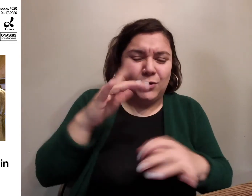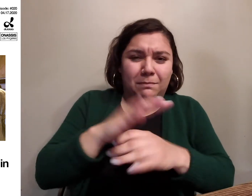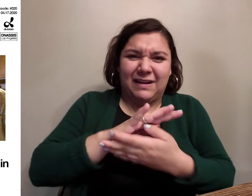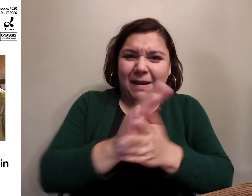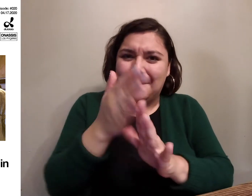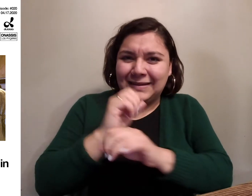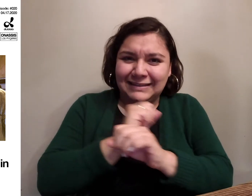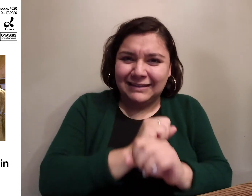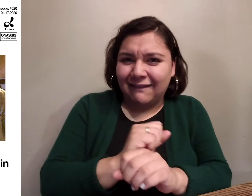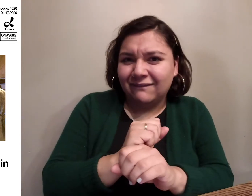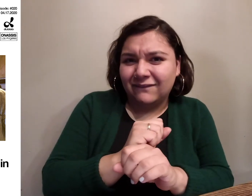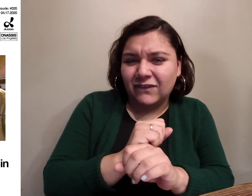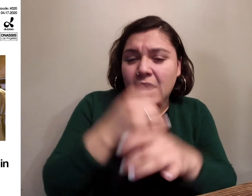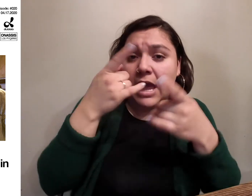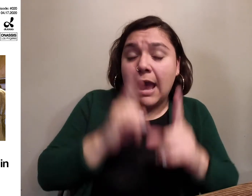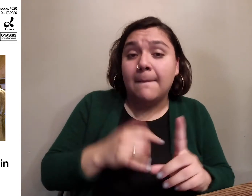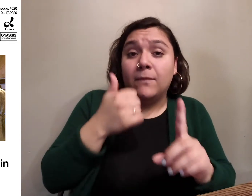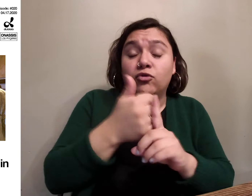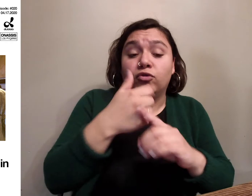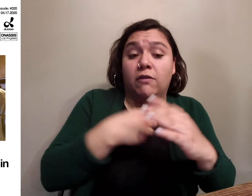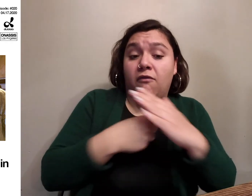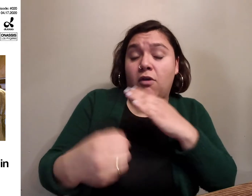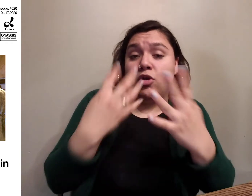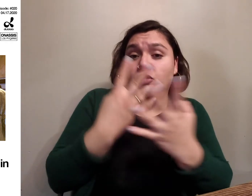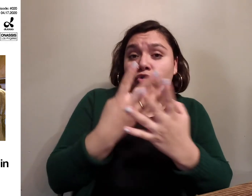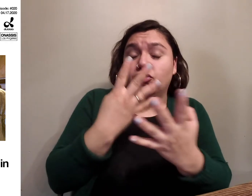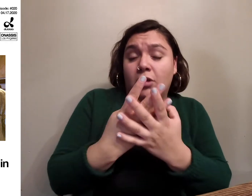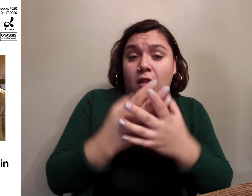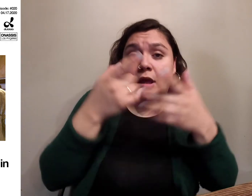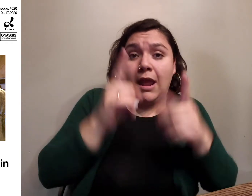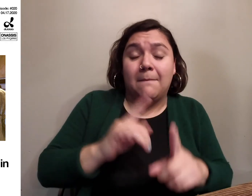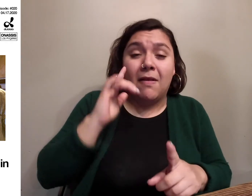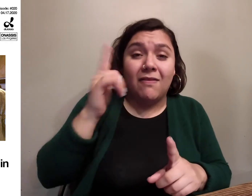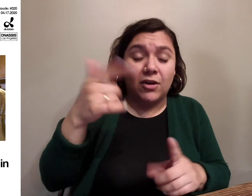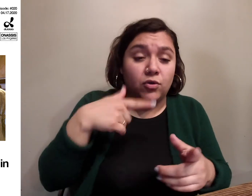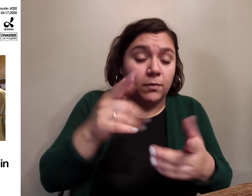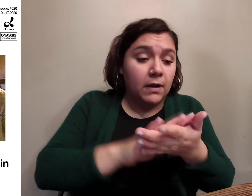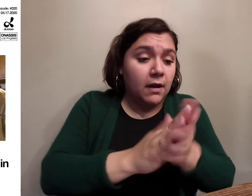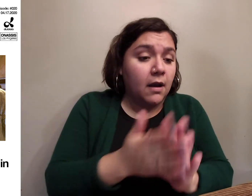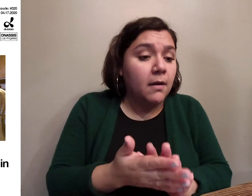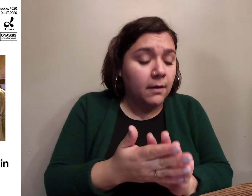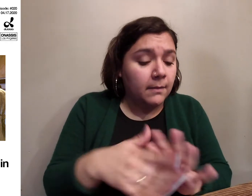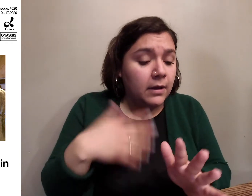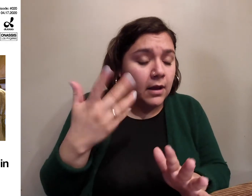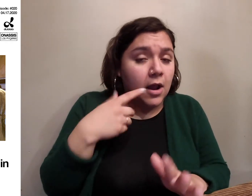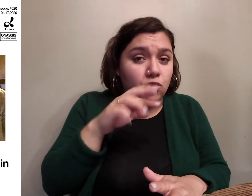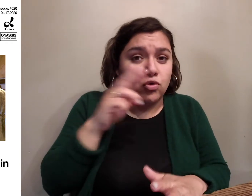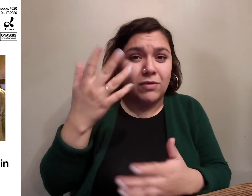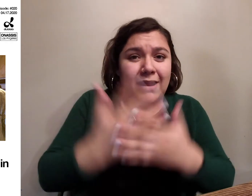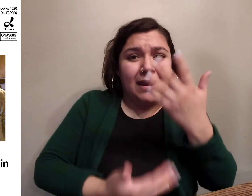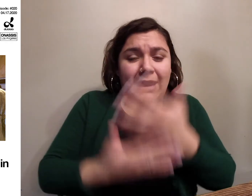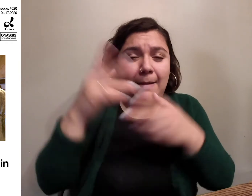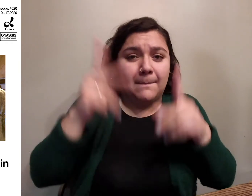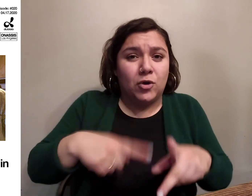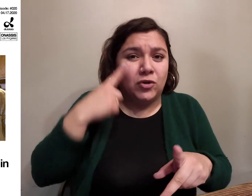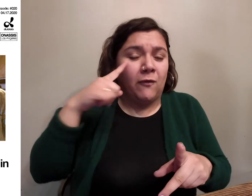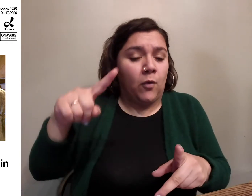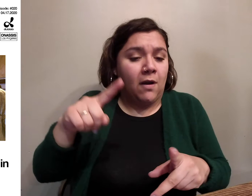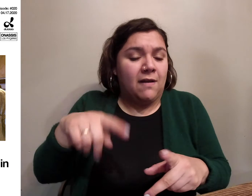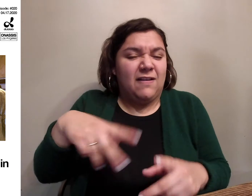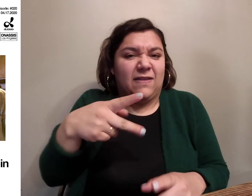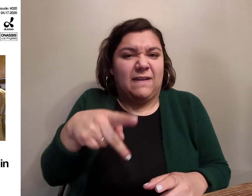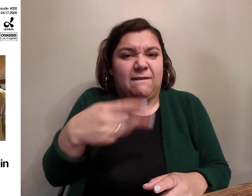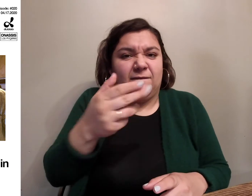to jail unfairly, and then later on you somehow become the right-hand person of the Pharaoh. Is it possible that this could have happened, all